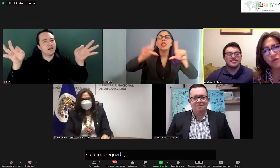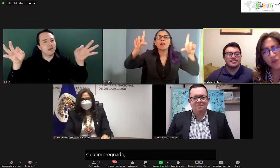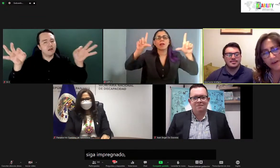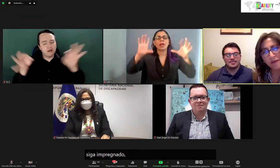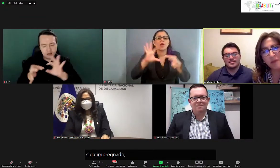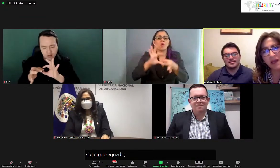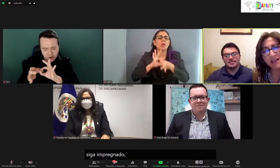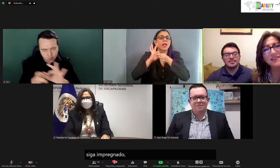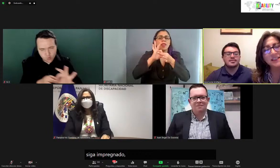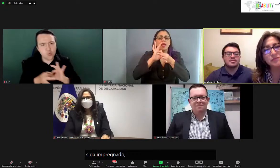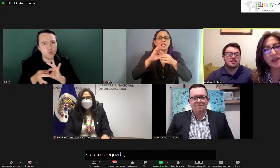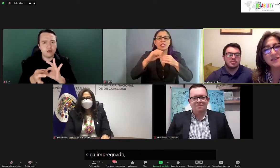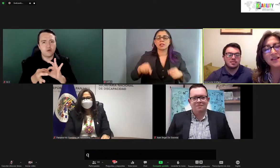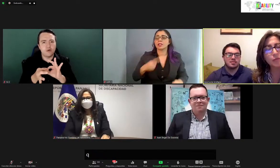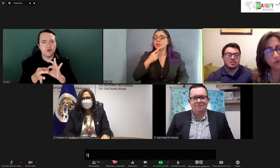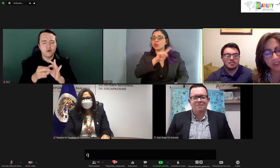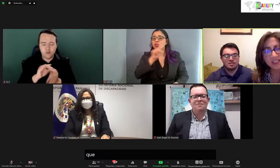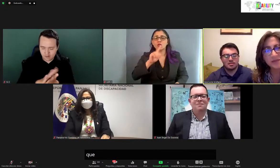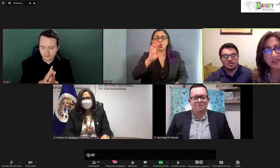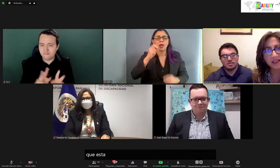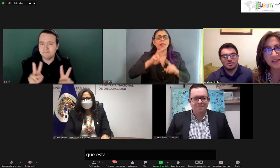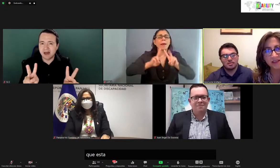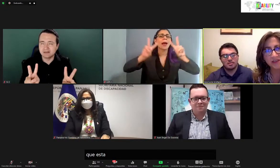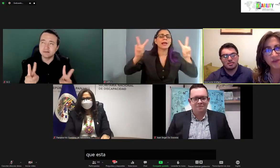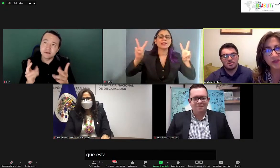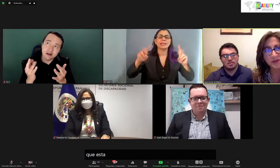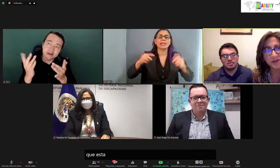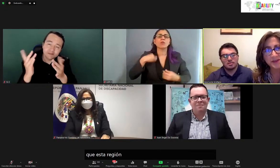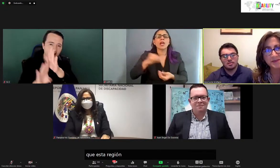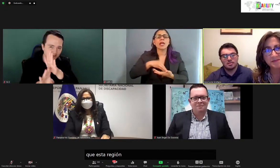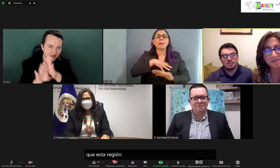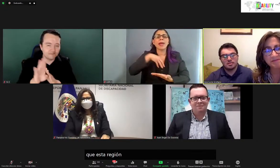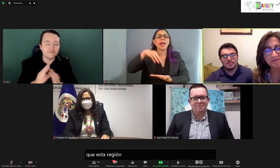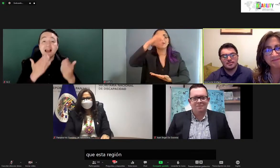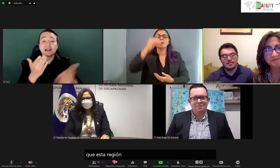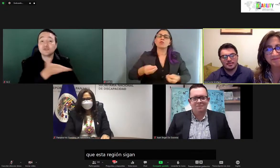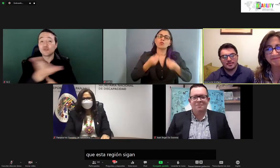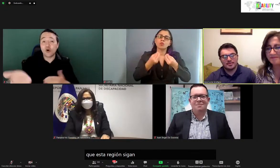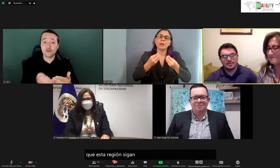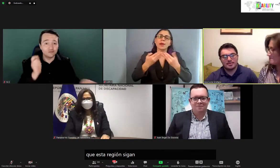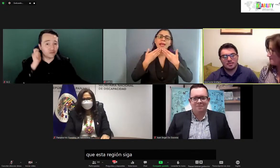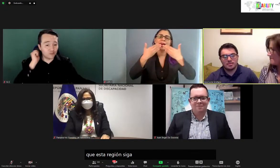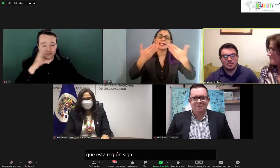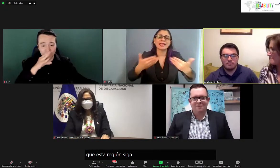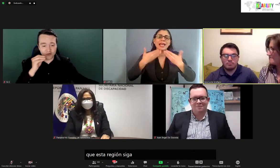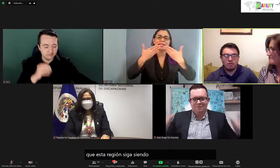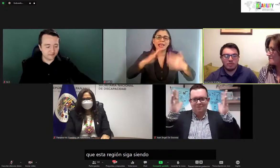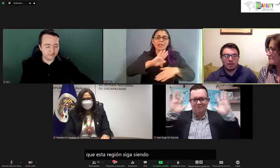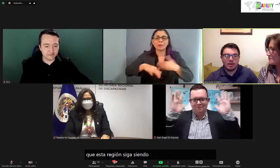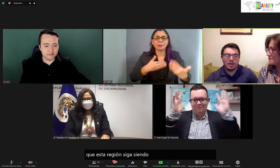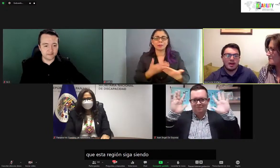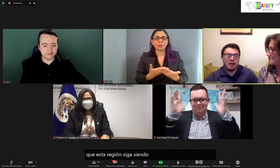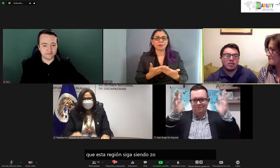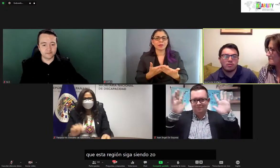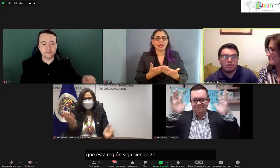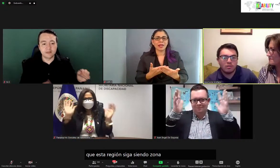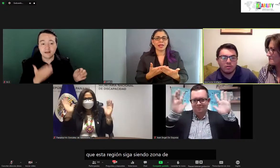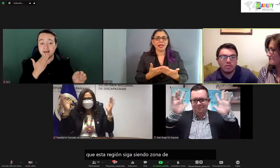that is free that is together that is an area of peace and hope thank you all